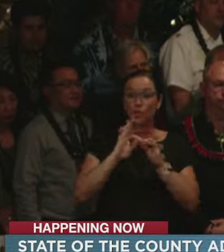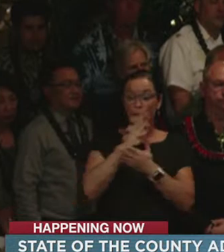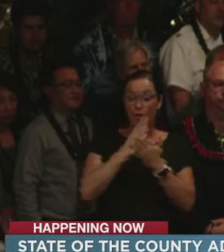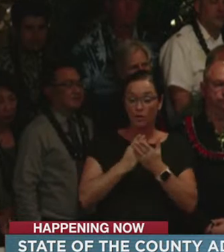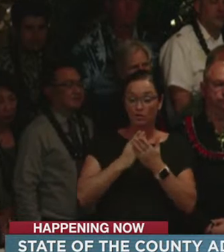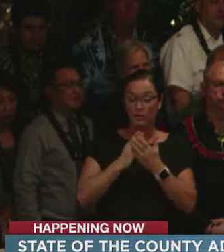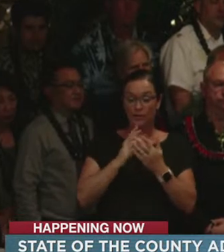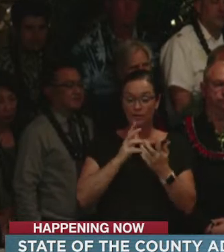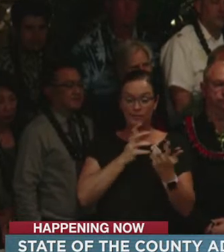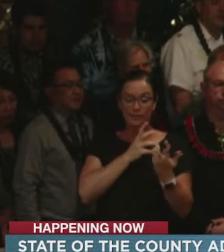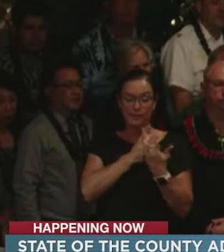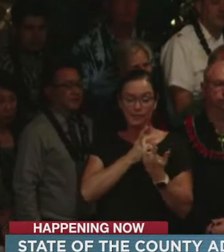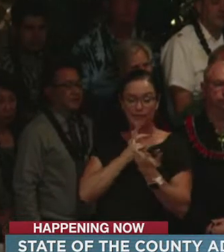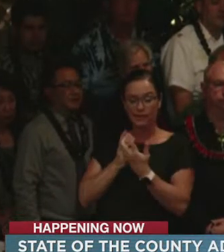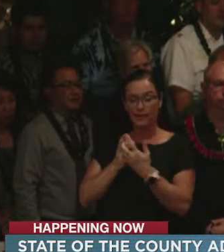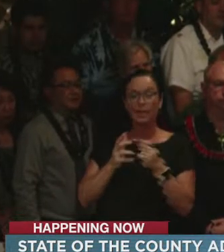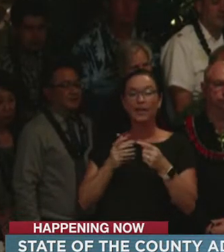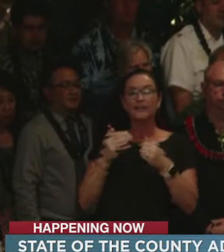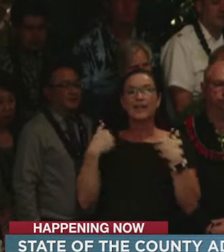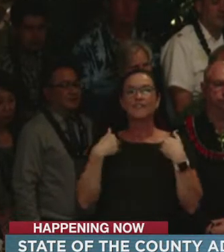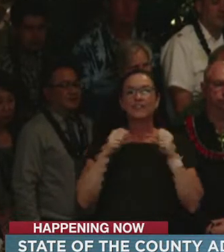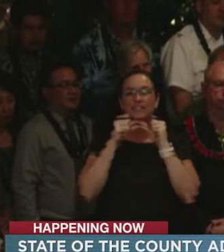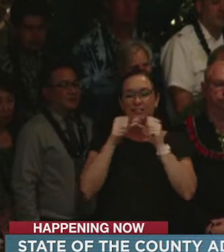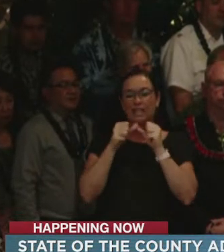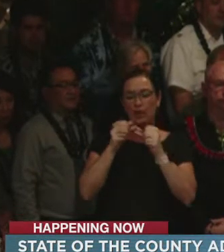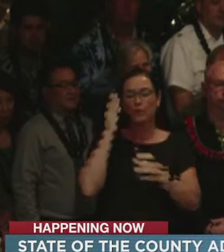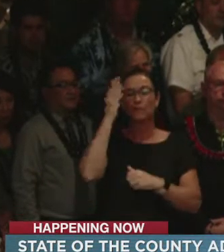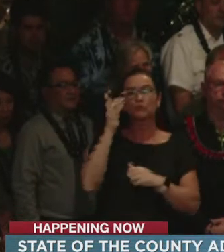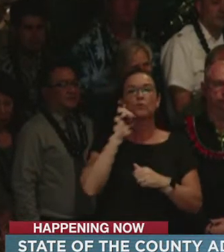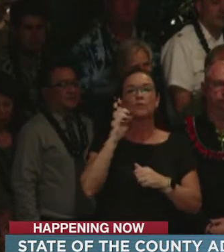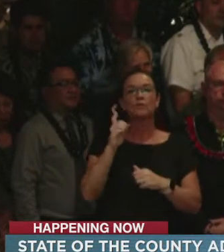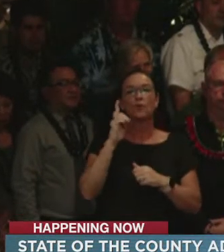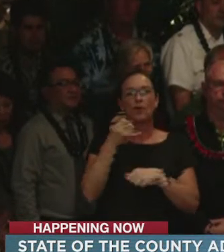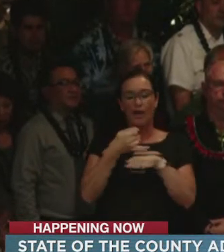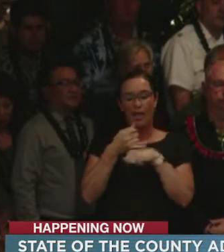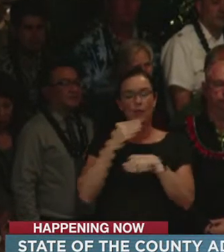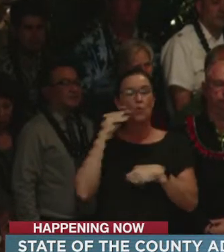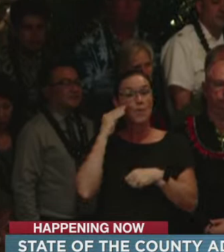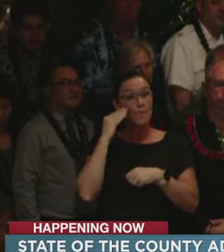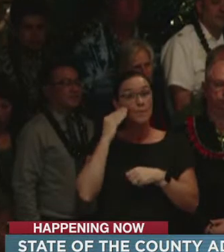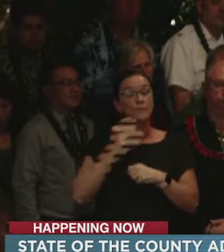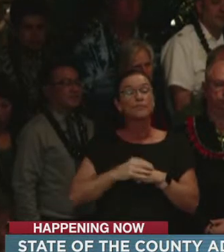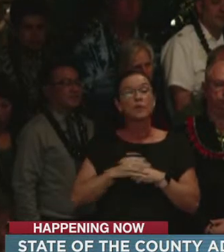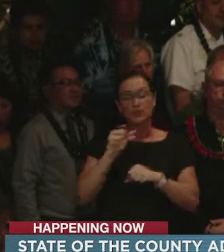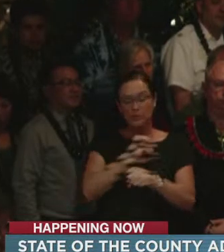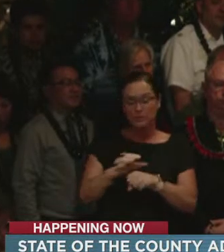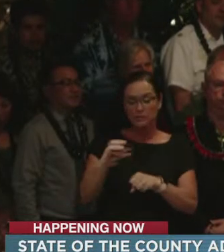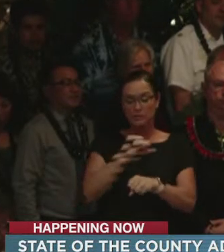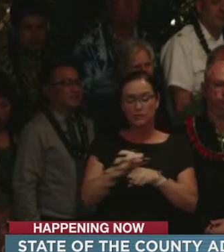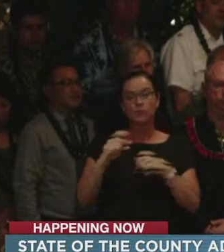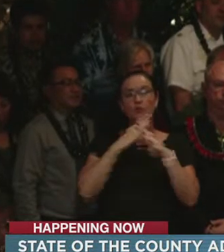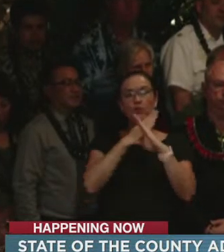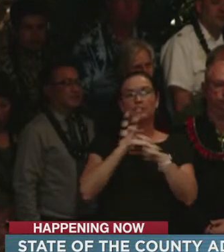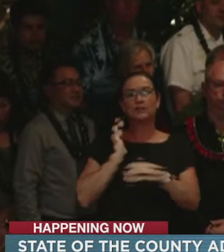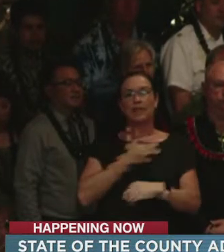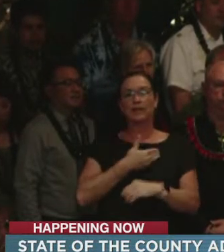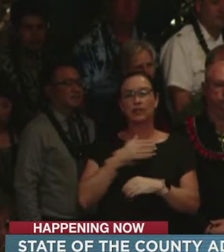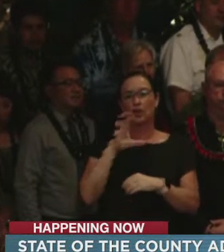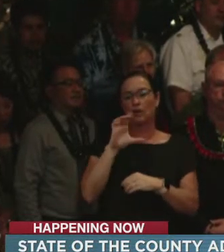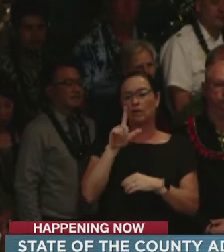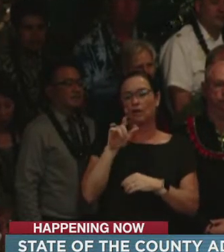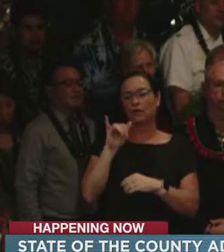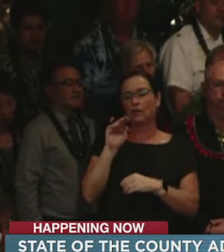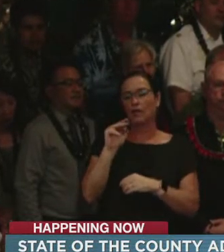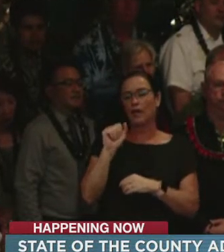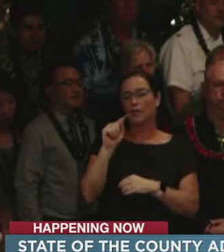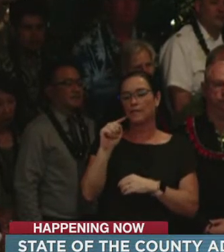our county to foster a sustainable future for our island home is to work diligently to protect our climate and with it